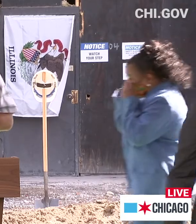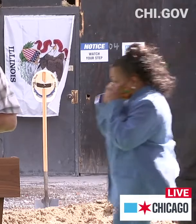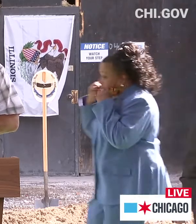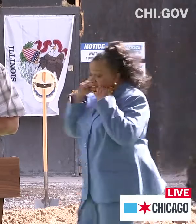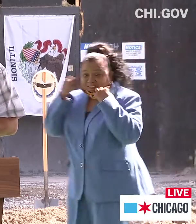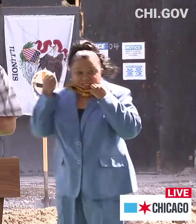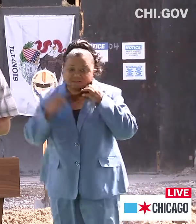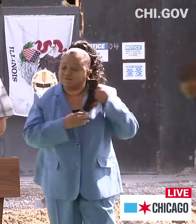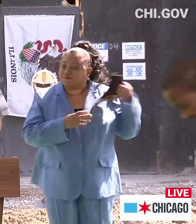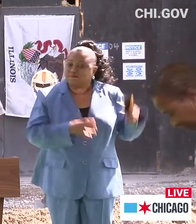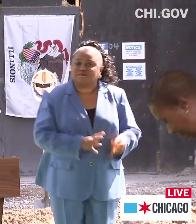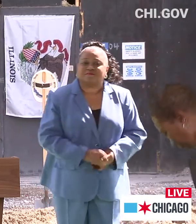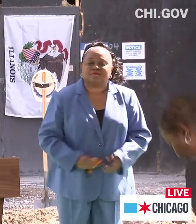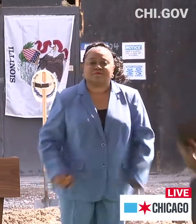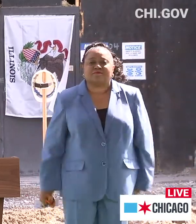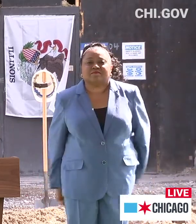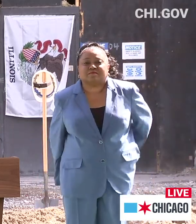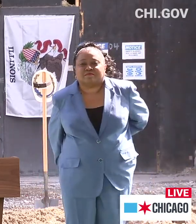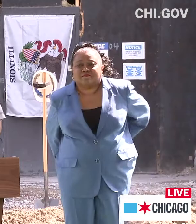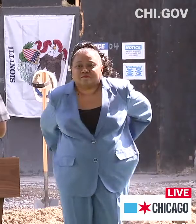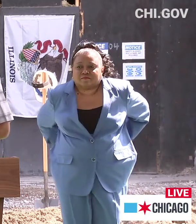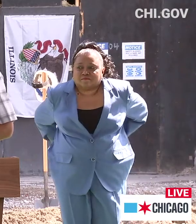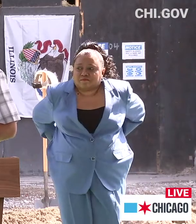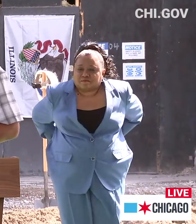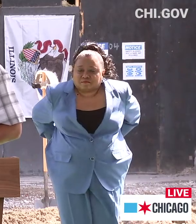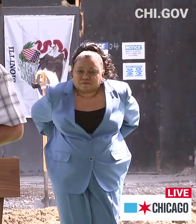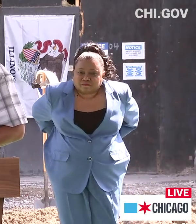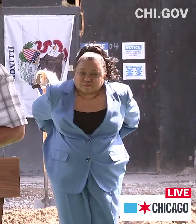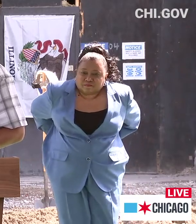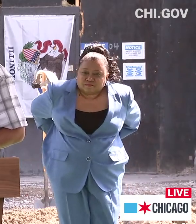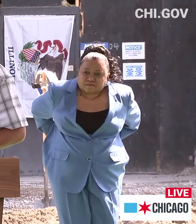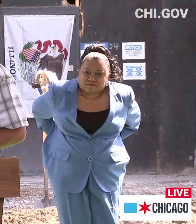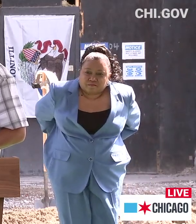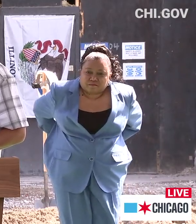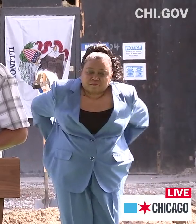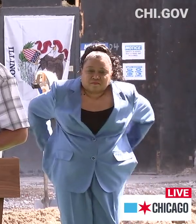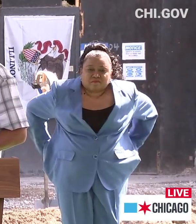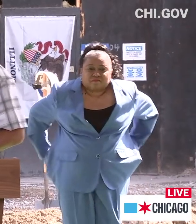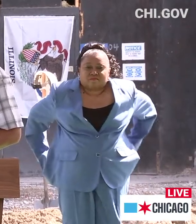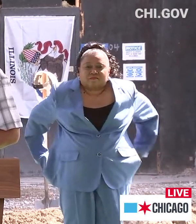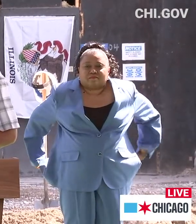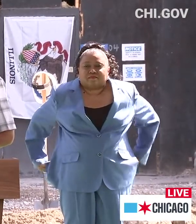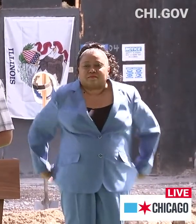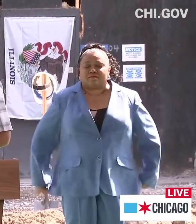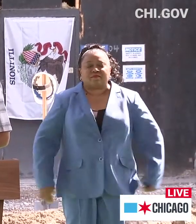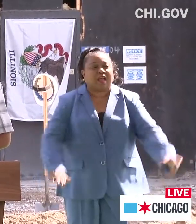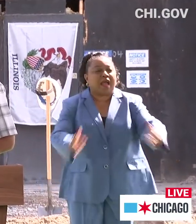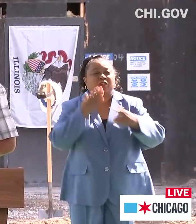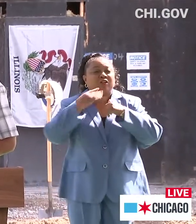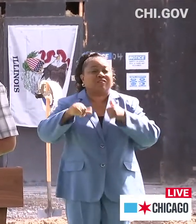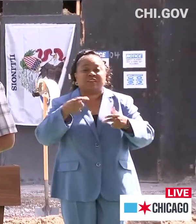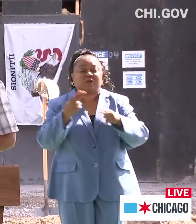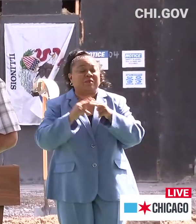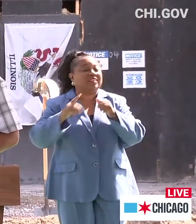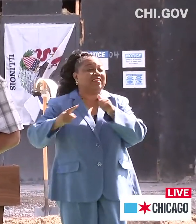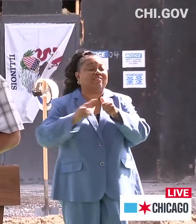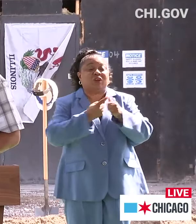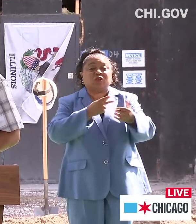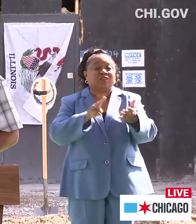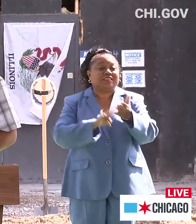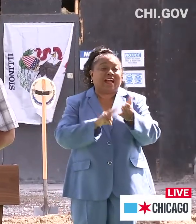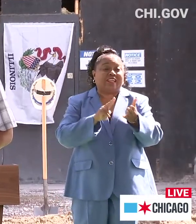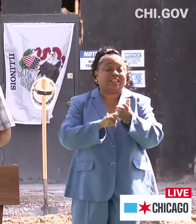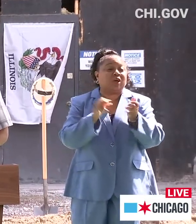Thank you, Cornelius. I don't know if anyone mentioned, but Cornelius is the first contracting firm to ever get a